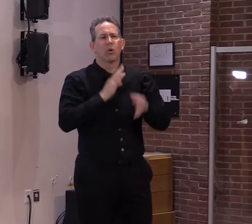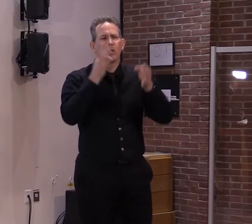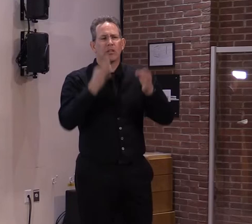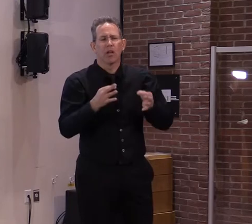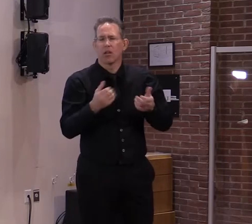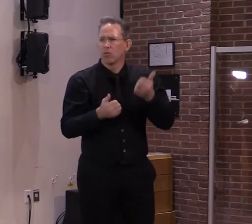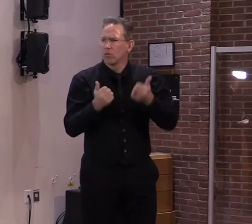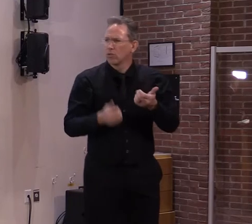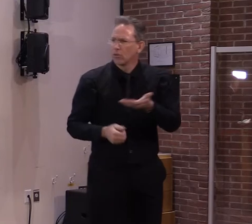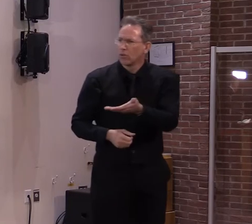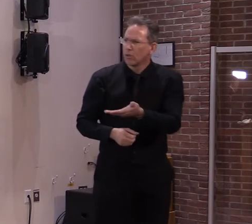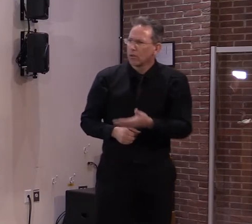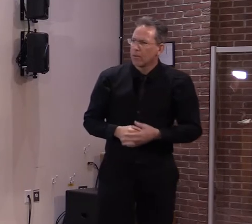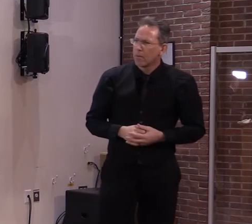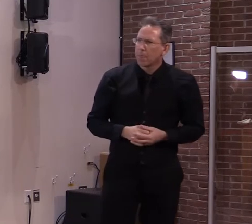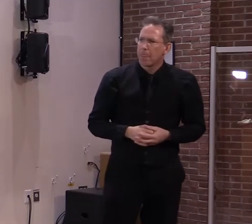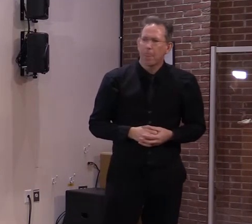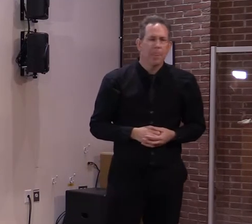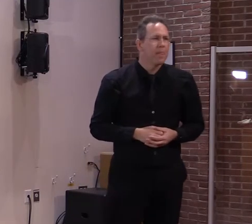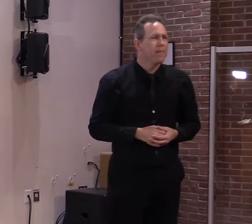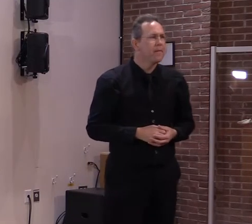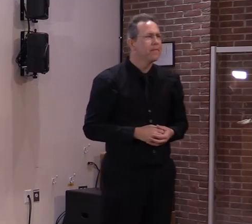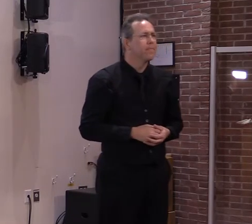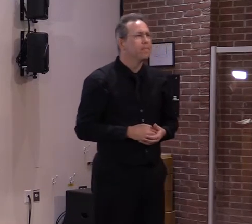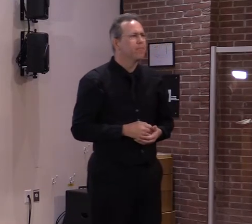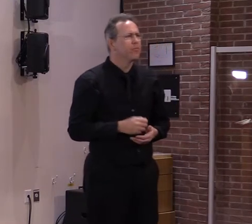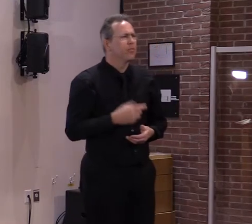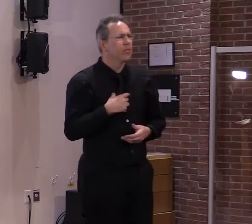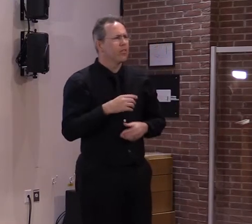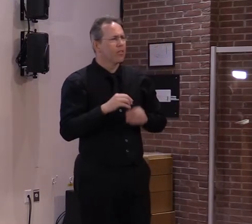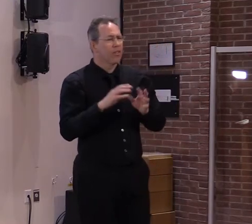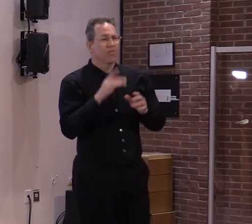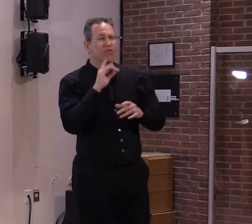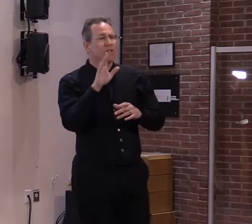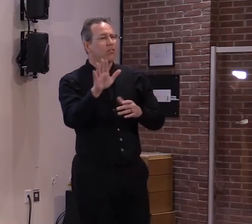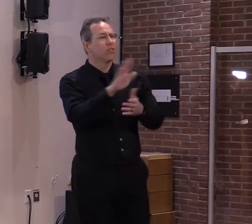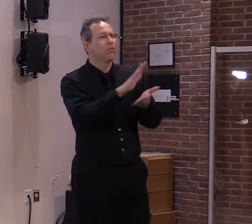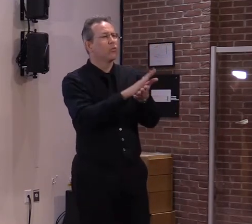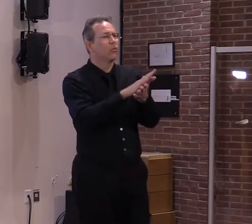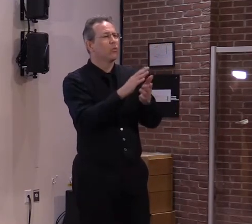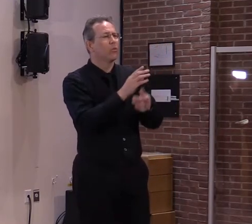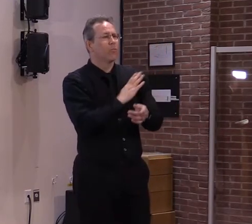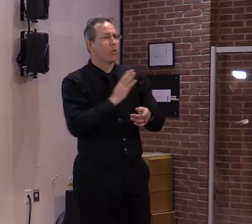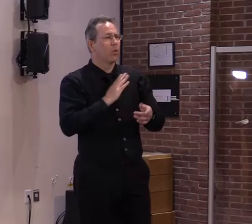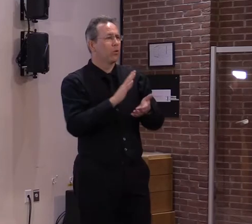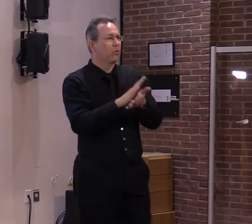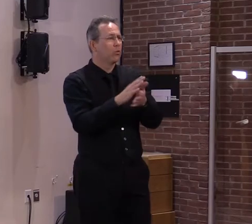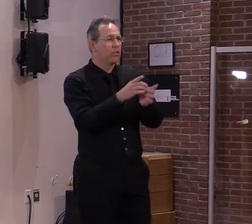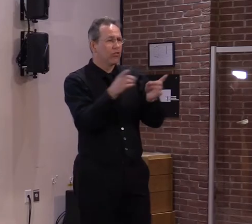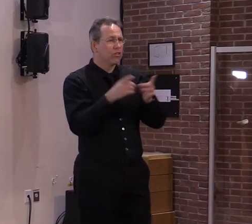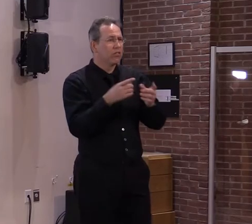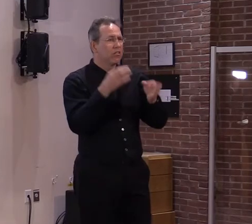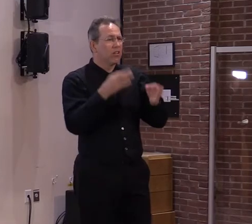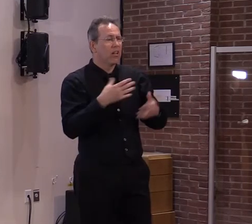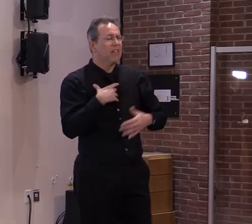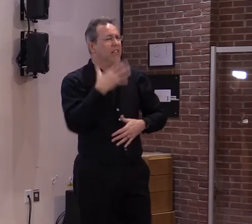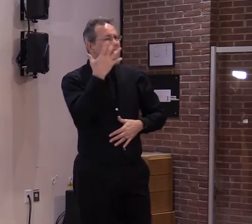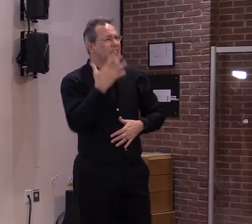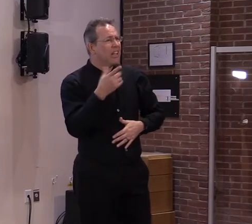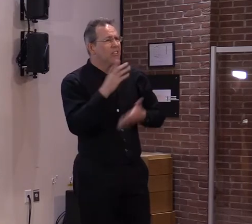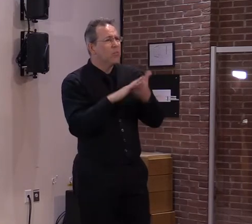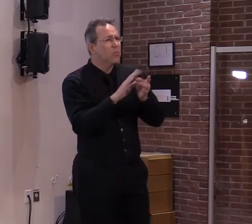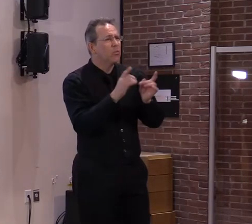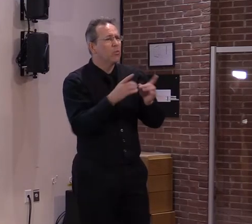local decision. It's unfortunate that they've taken that stance. We still have a lot longer to go in the school